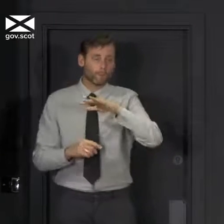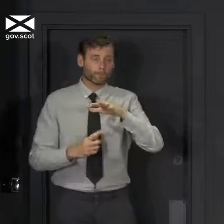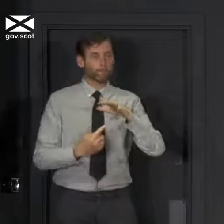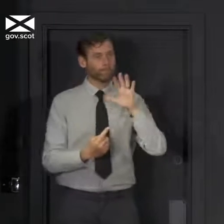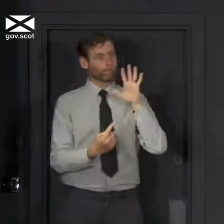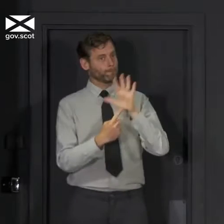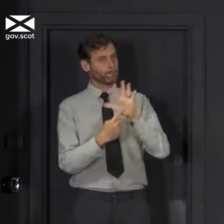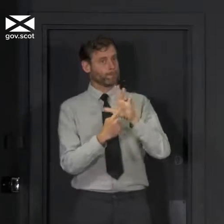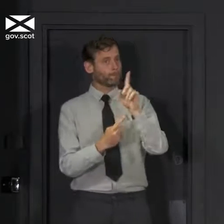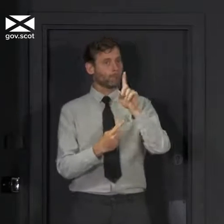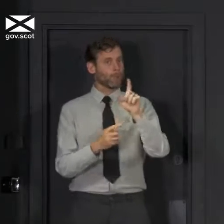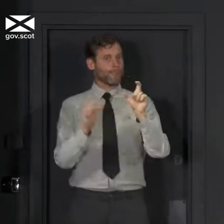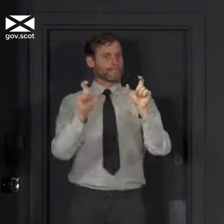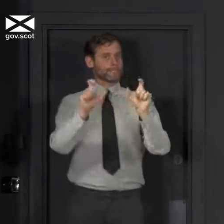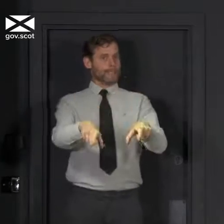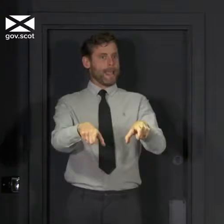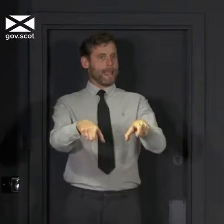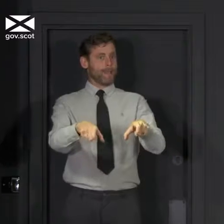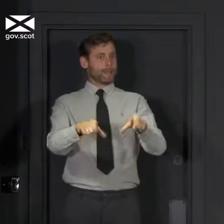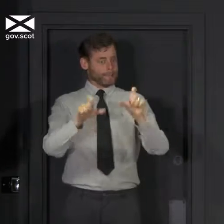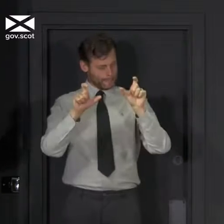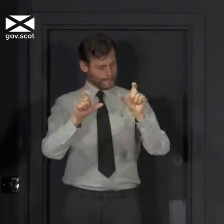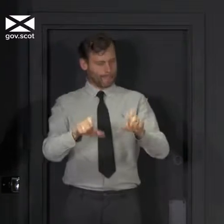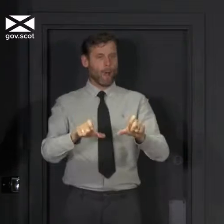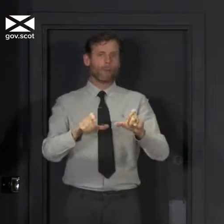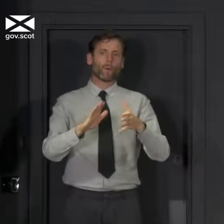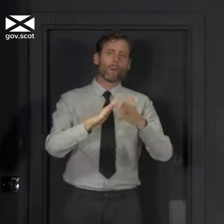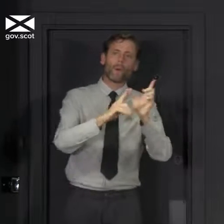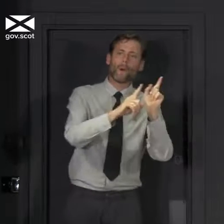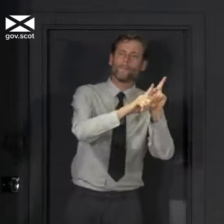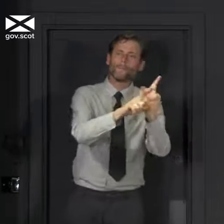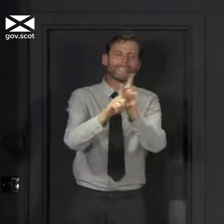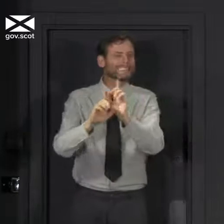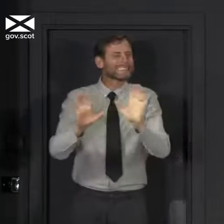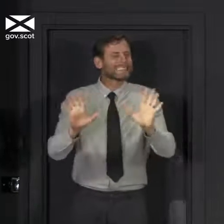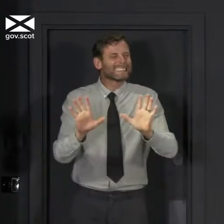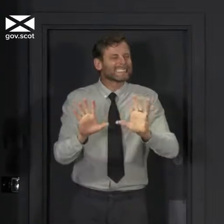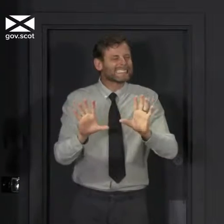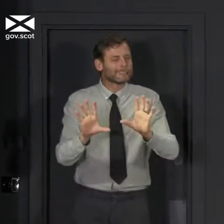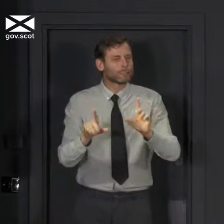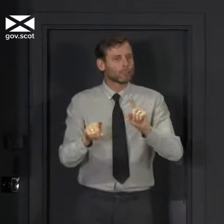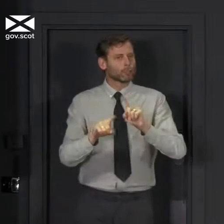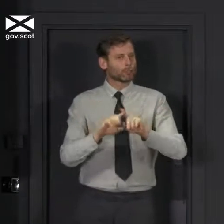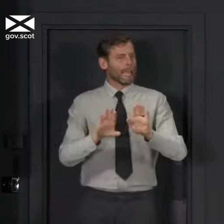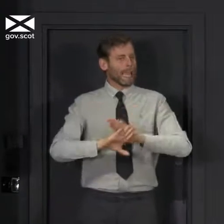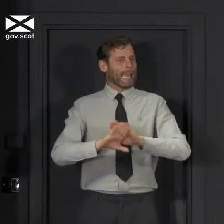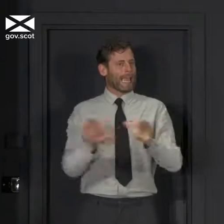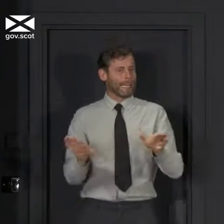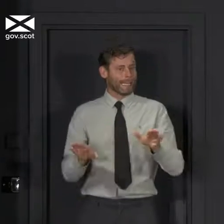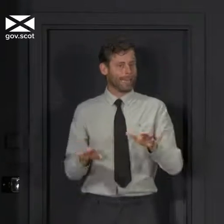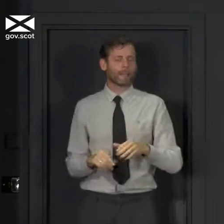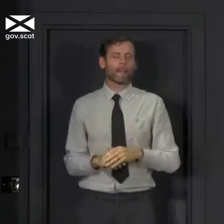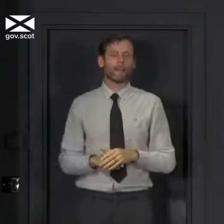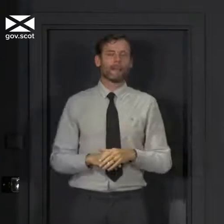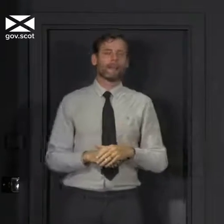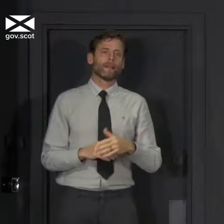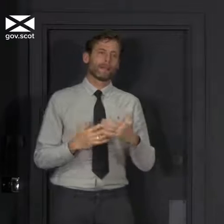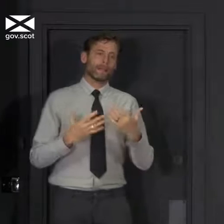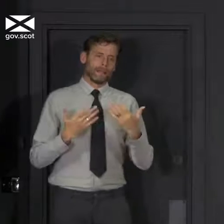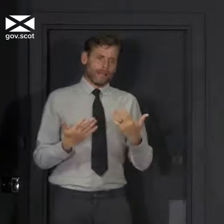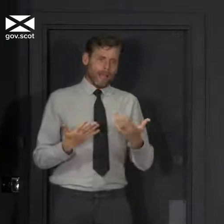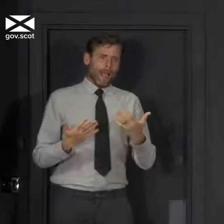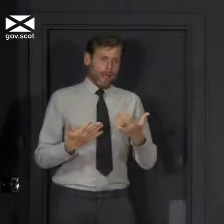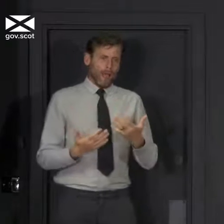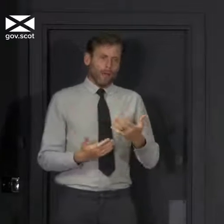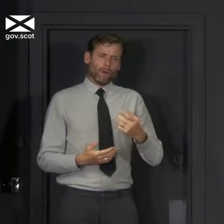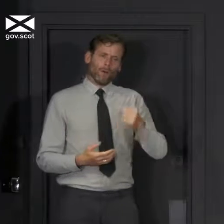remains, stay at home. Do not meet other people outdoors. There are now, of course, a few reasons to leave home,